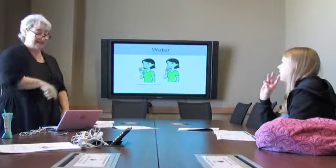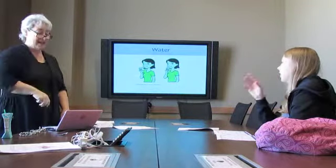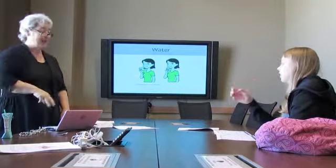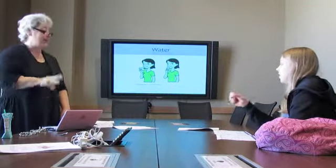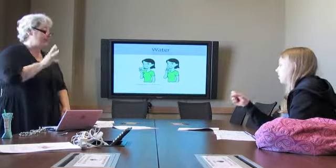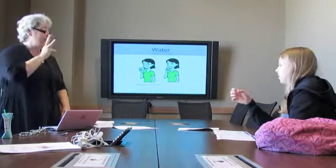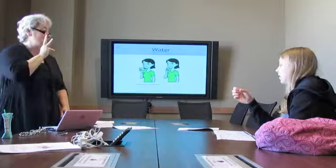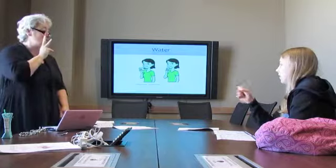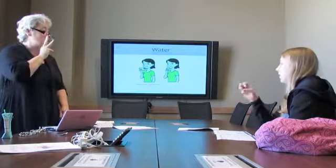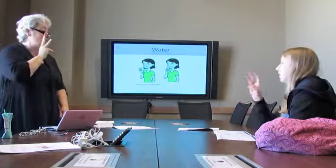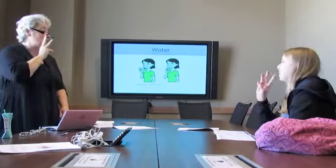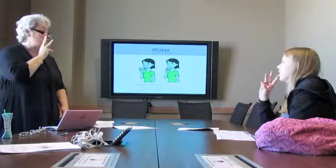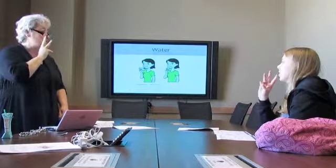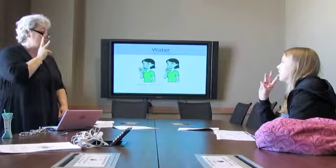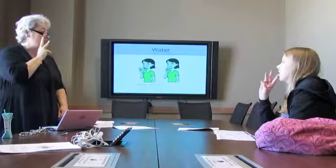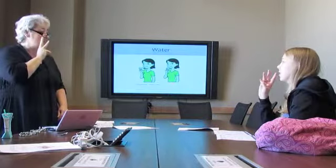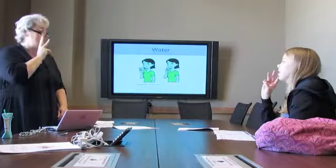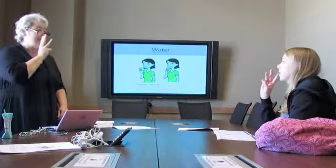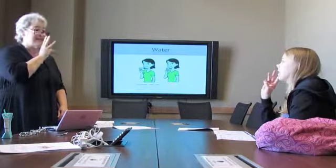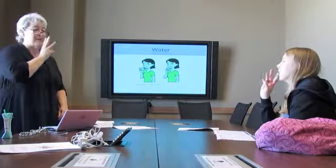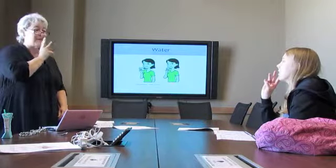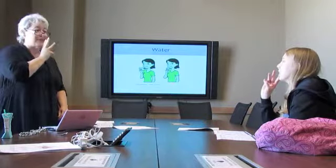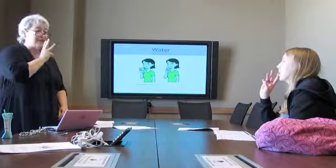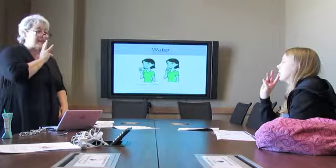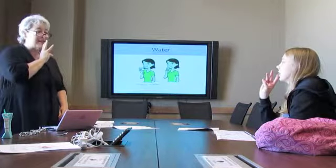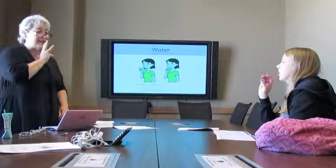And you know, some people do it here, some people do it here.